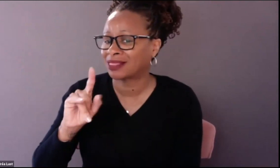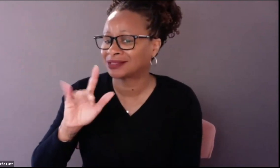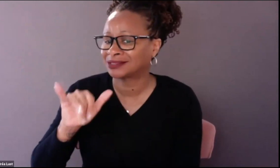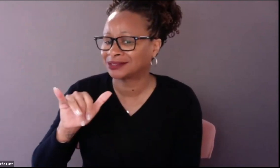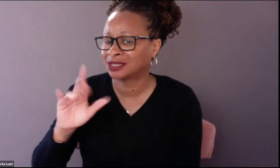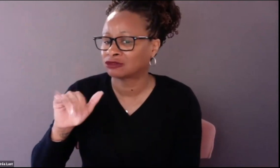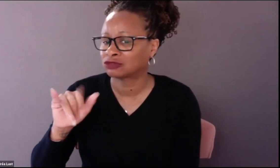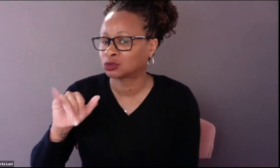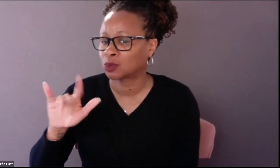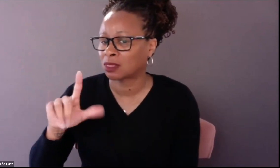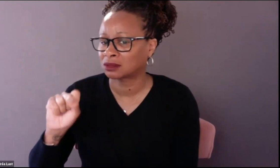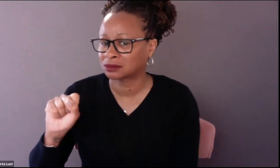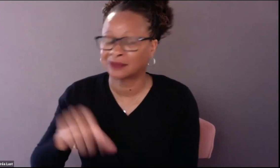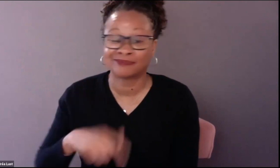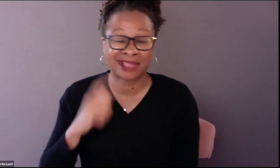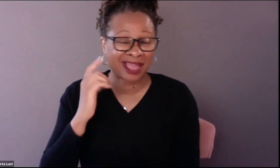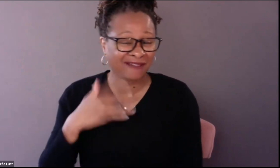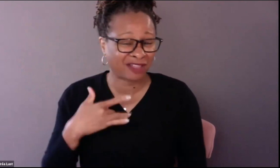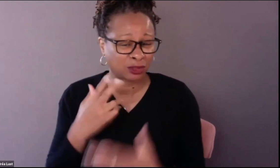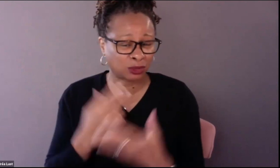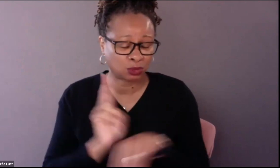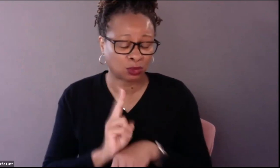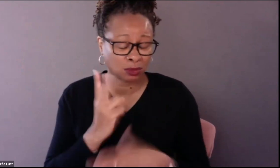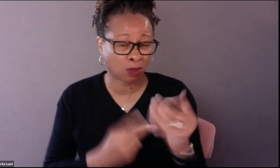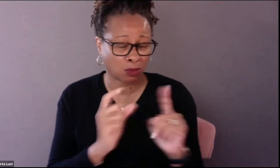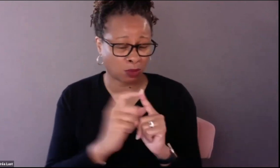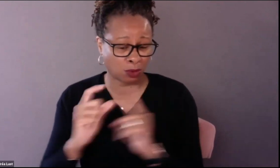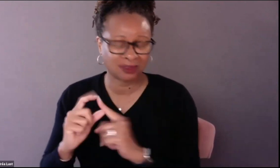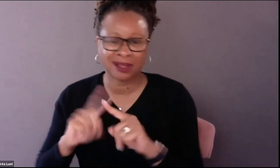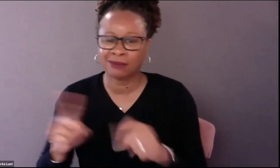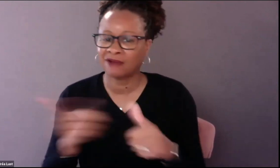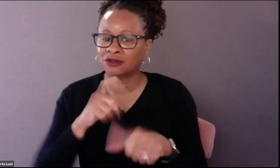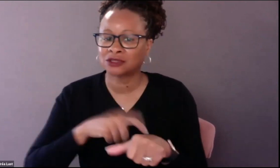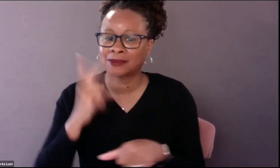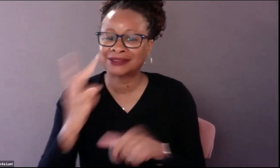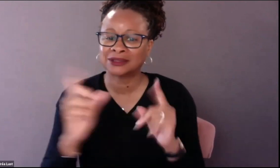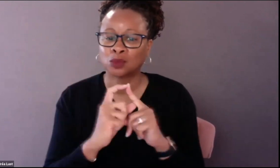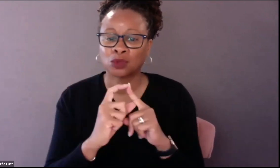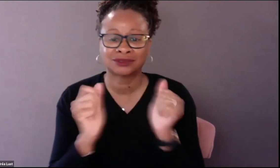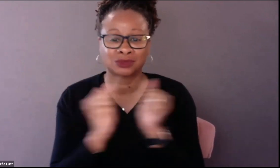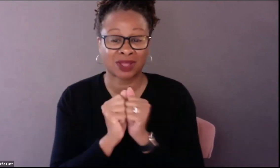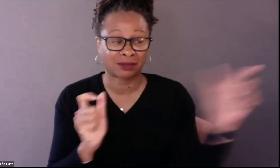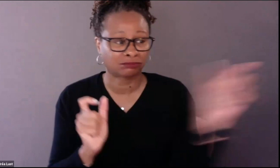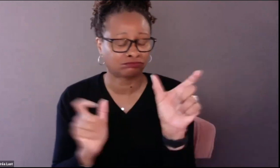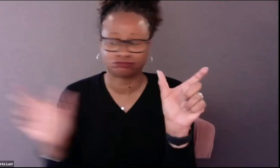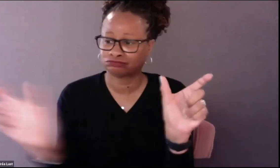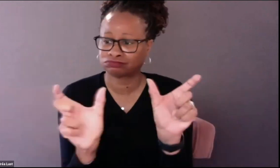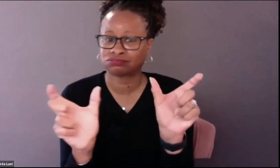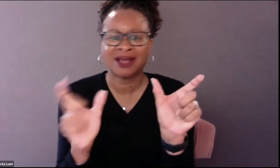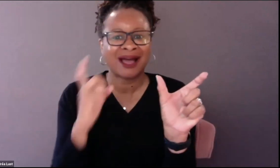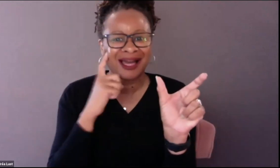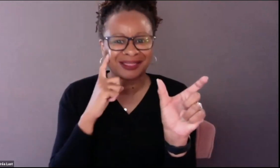I use both of those words, but it's the first time I've seen those words together. I think Equiticity is doing something